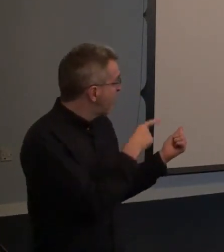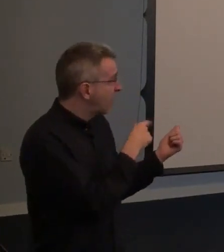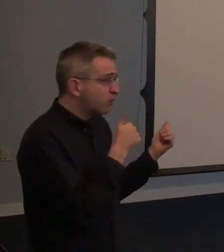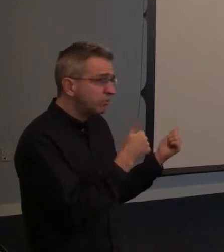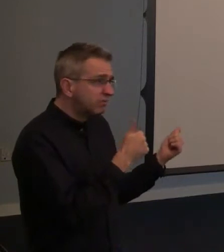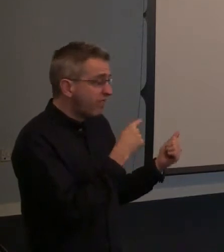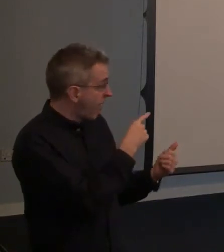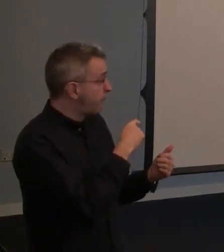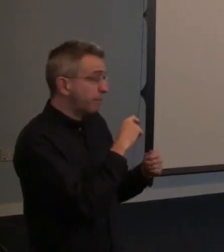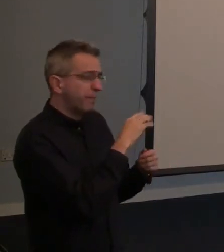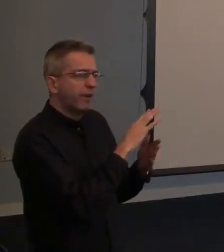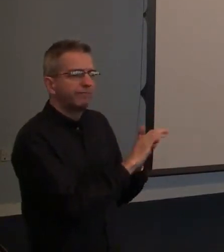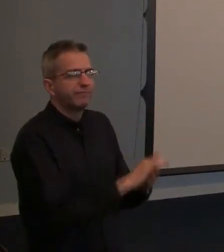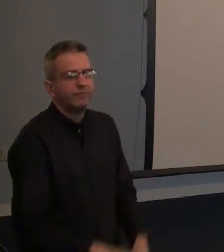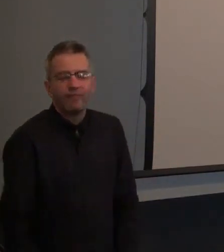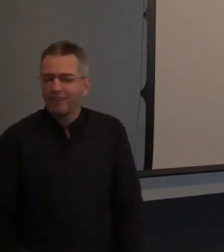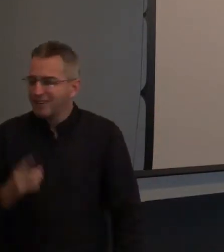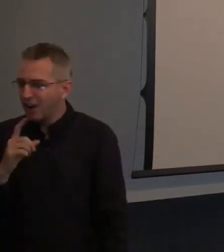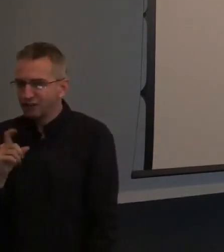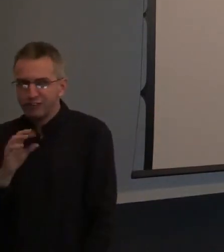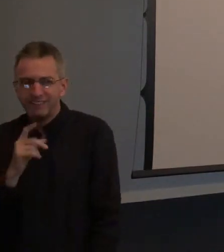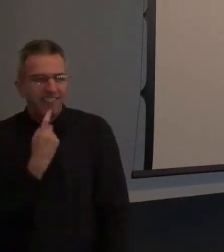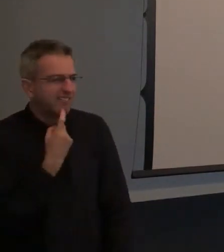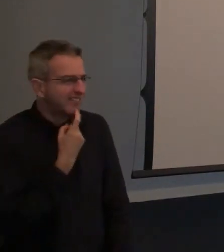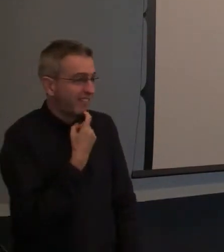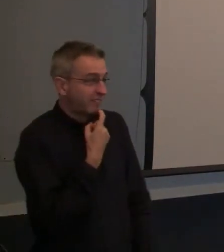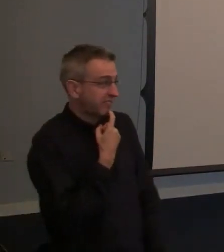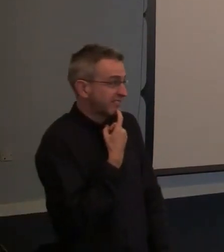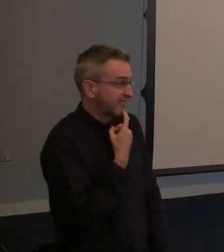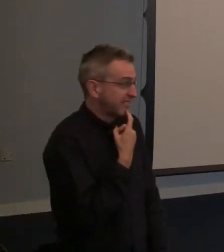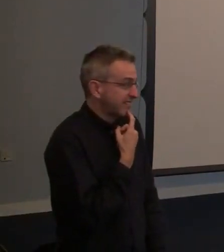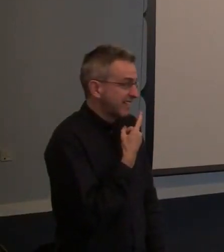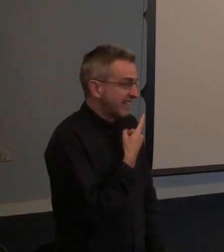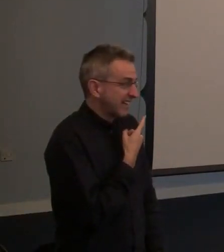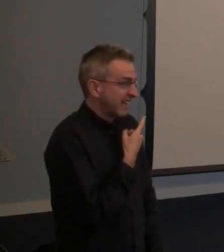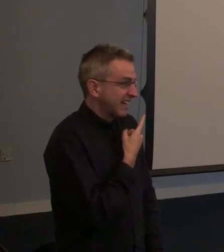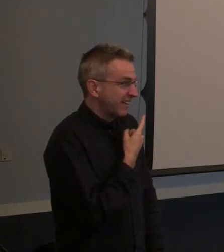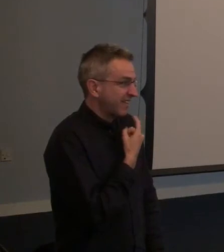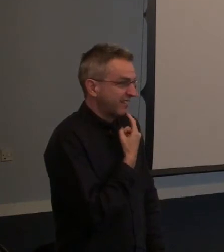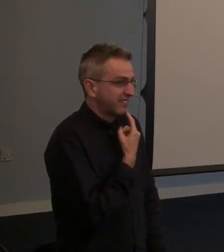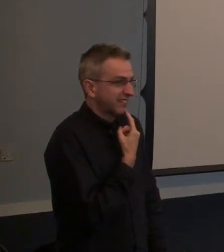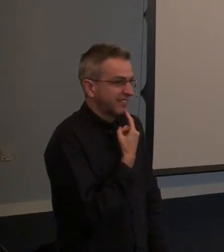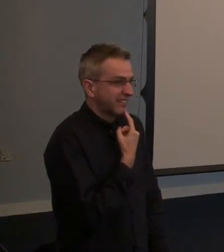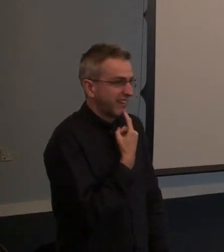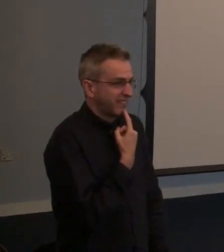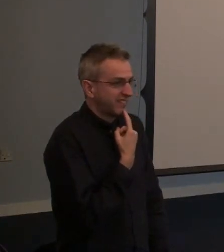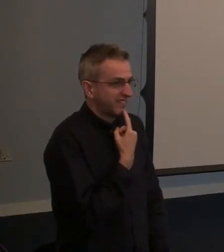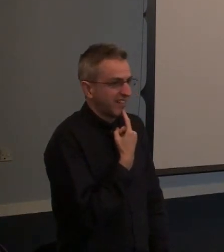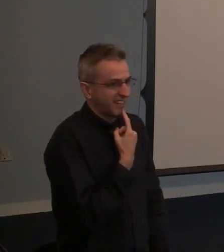Deaf rapper. That was... He's from Finland, I believe.